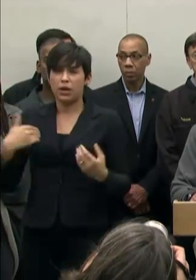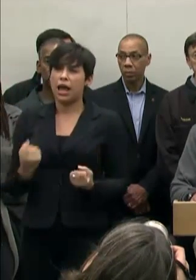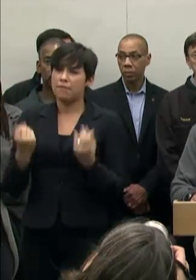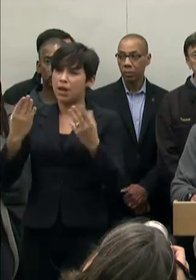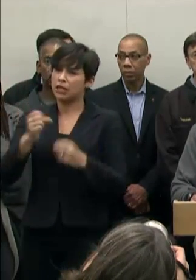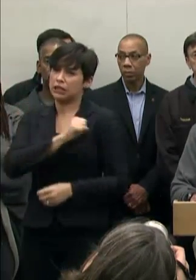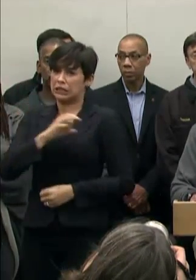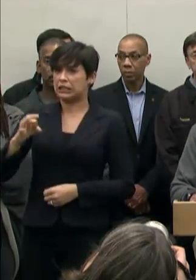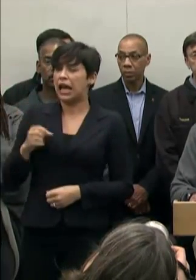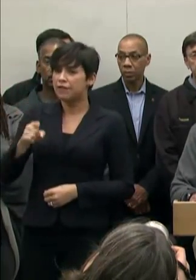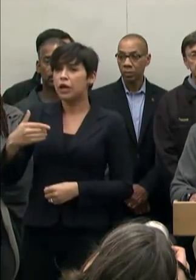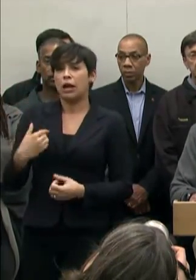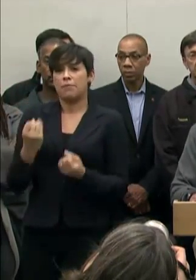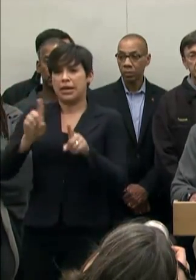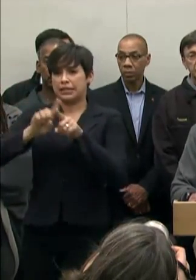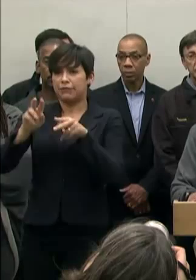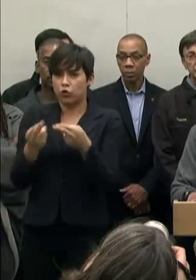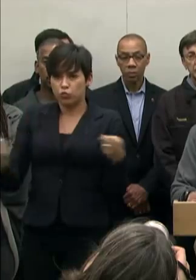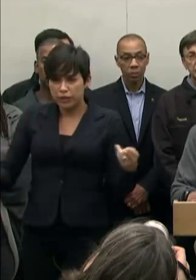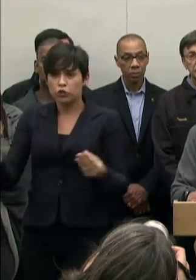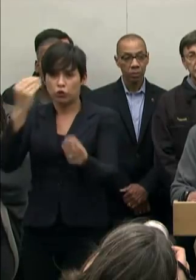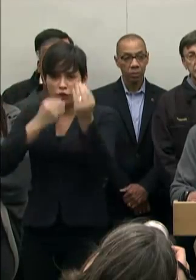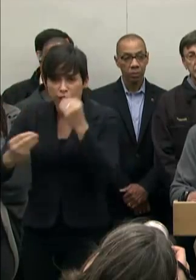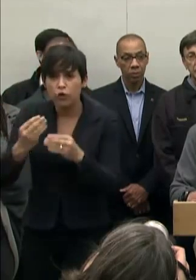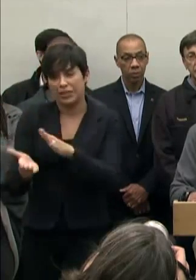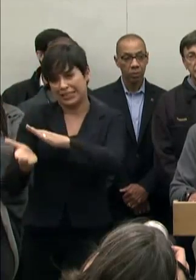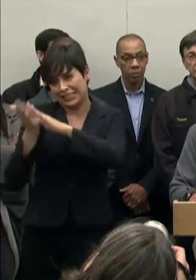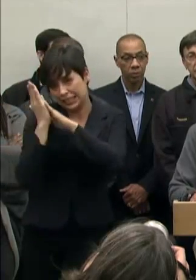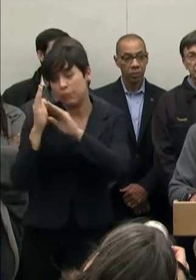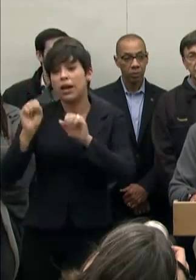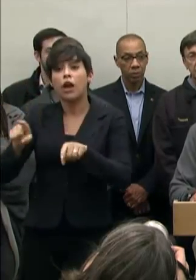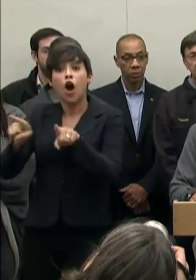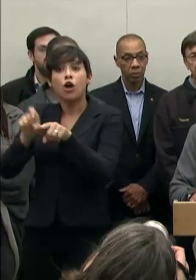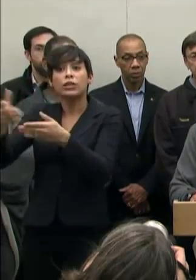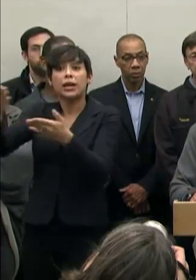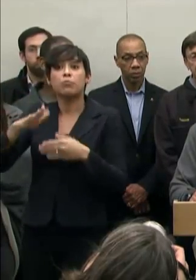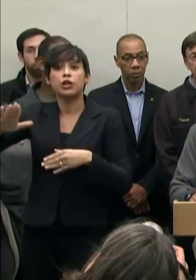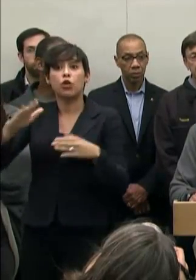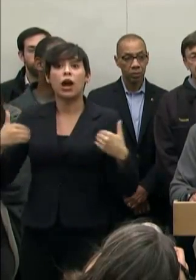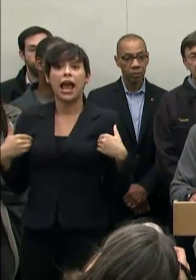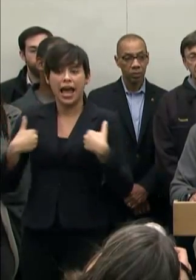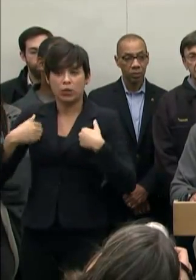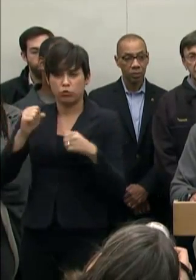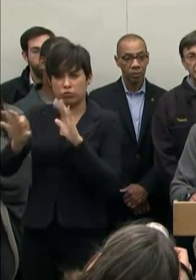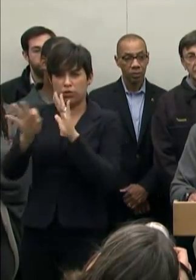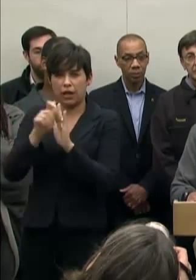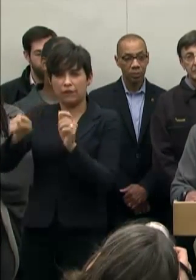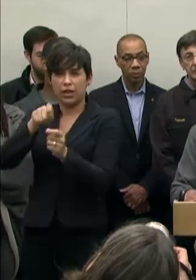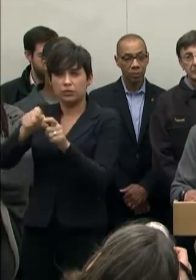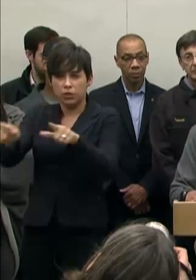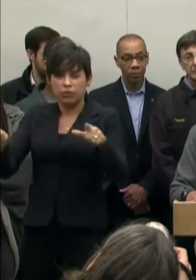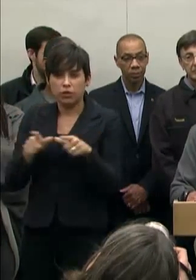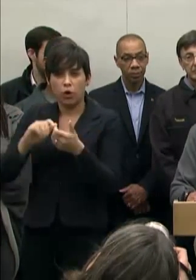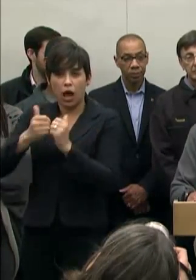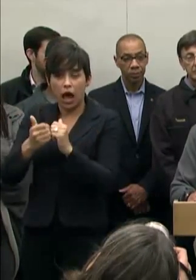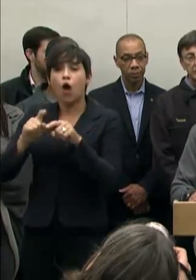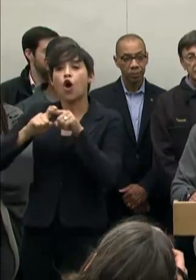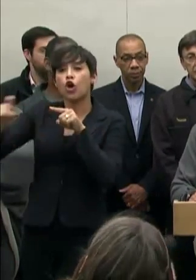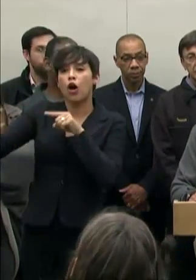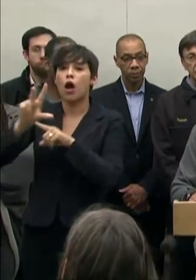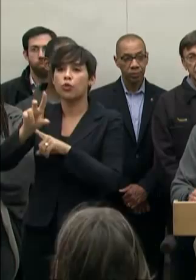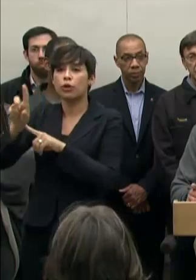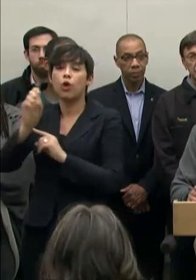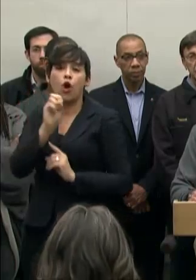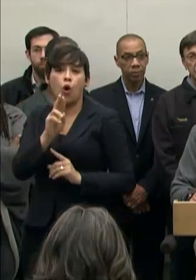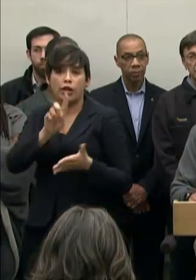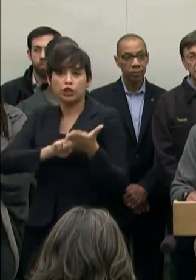They provide a safe place to sleep, meals, and you can also bring your pets. You can find their locations by calling